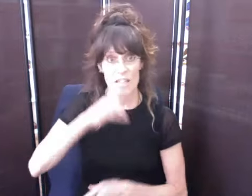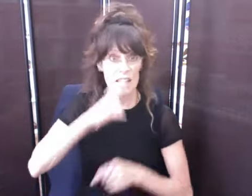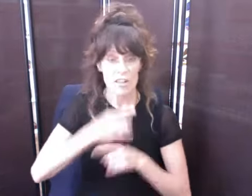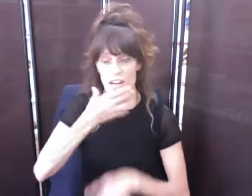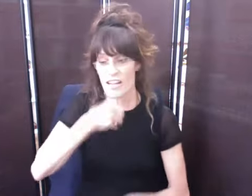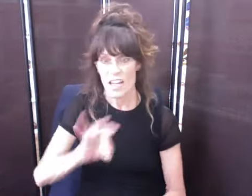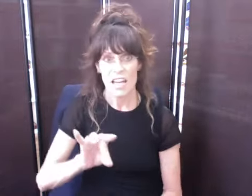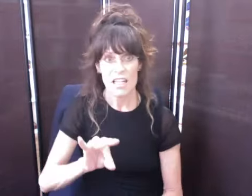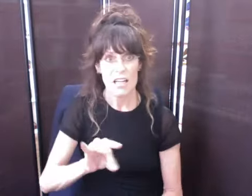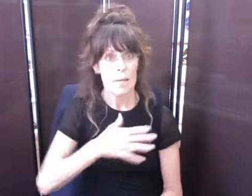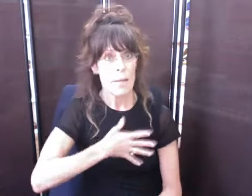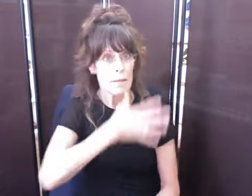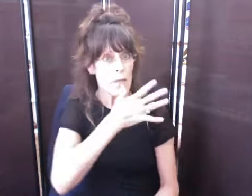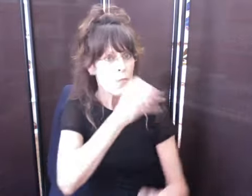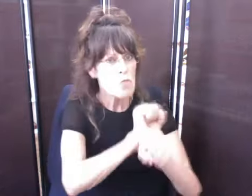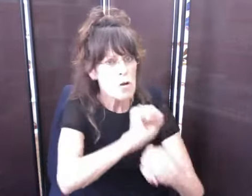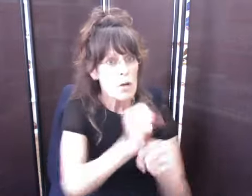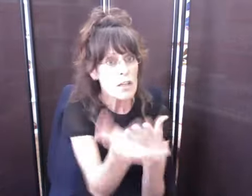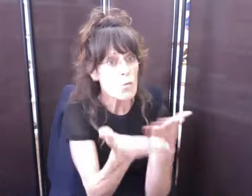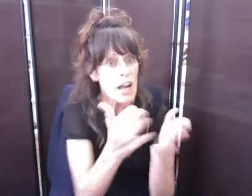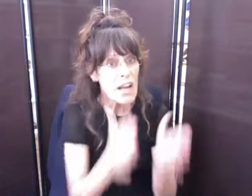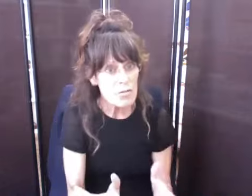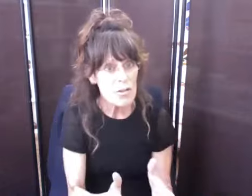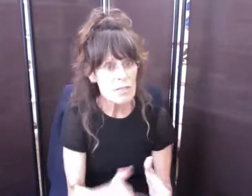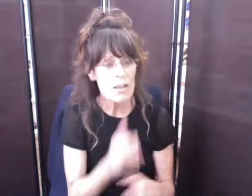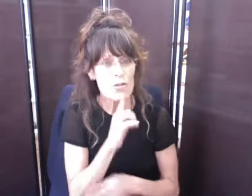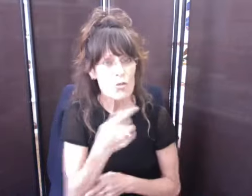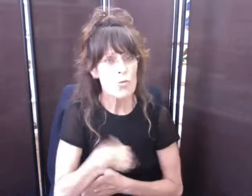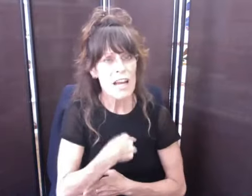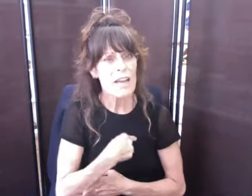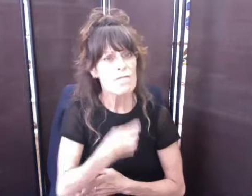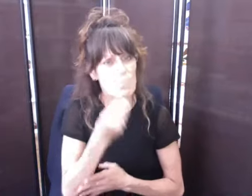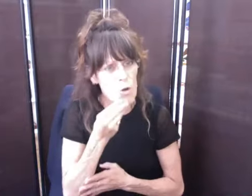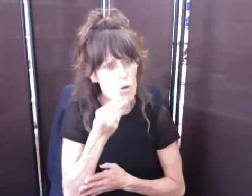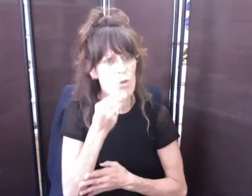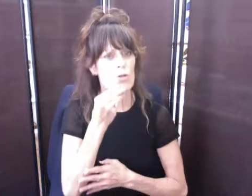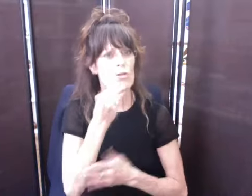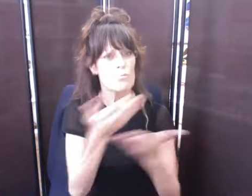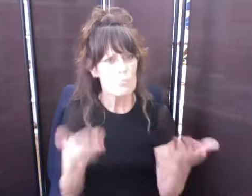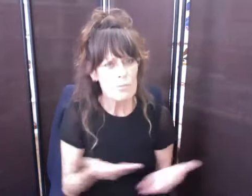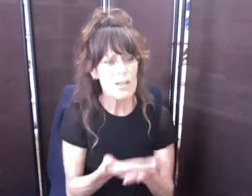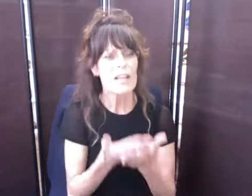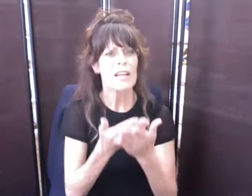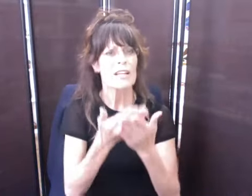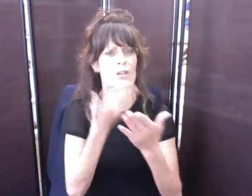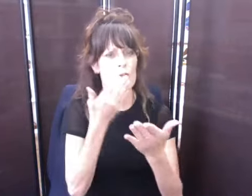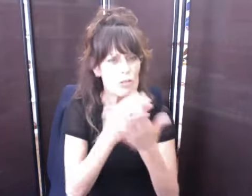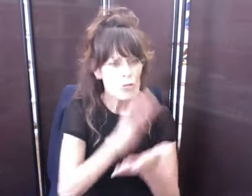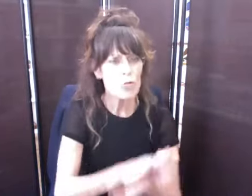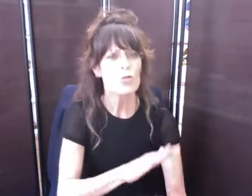as a waitress and keep the roof over our head, and made sure we had food in our stomach, and made sure we went to good schools. Like she was, and that could not have been easy.